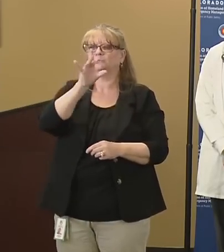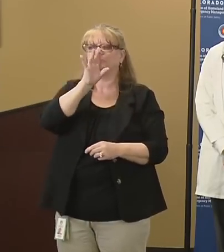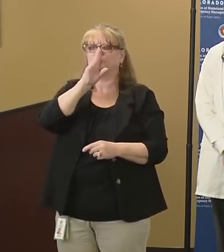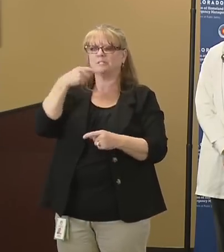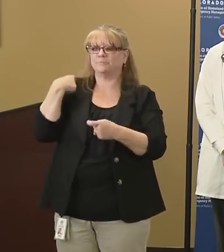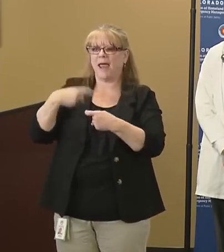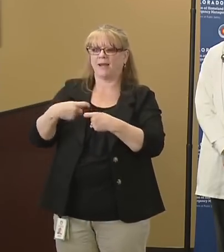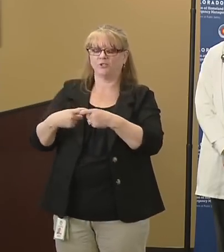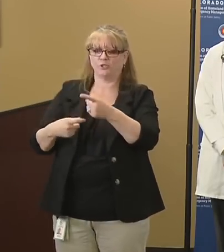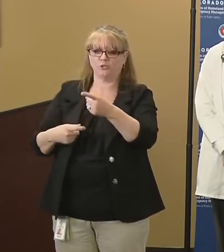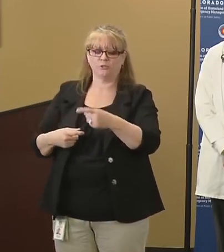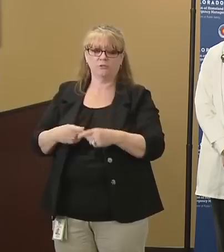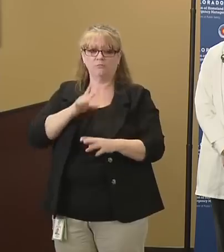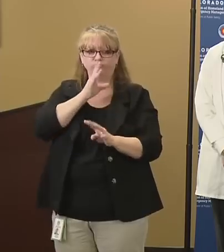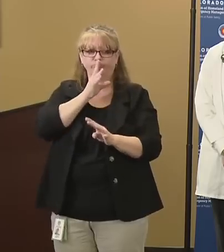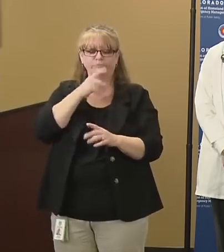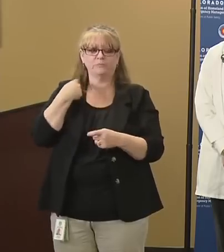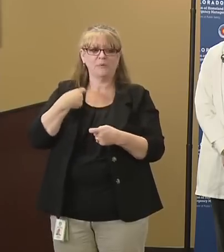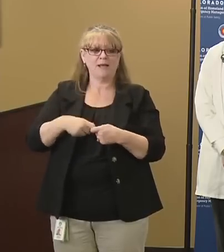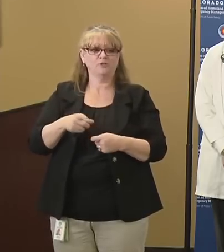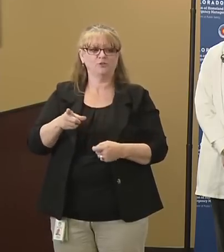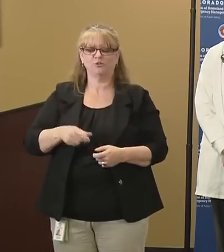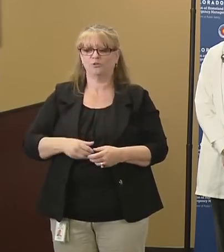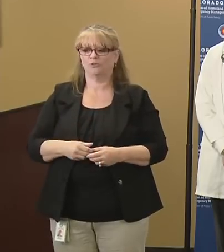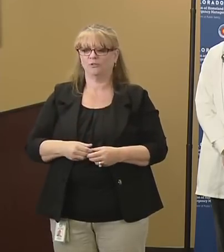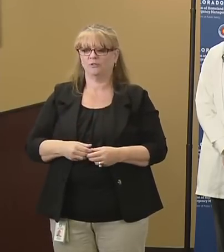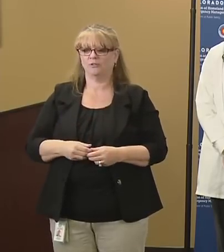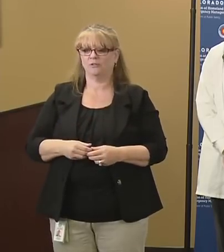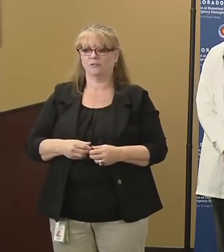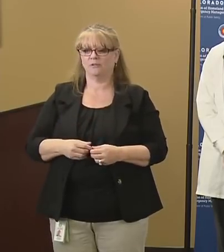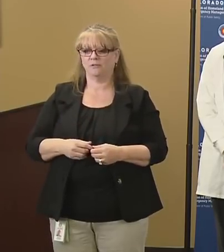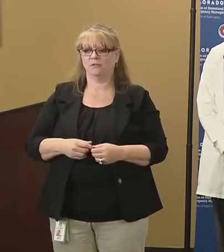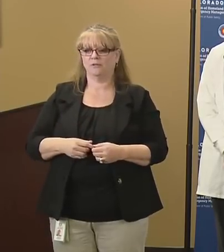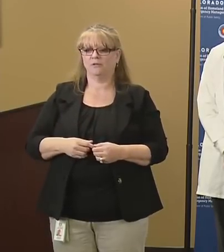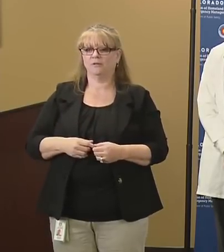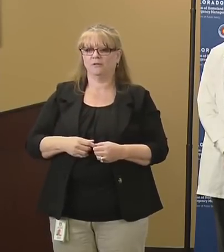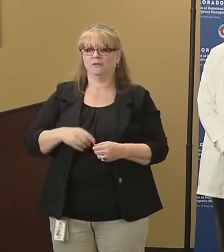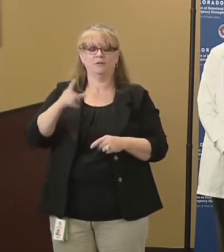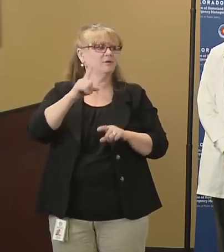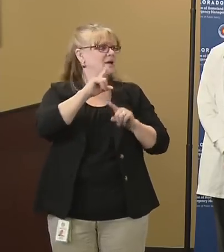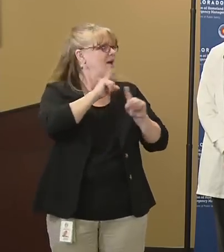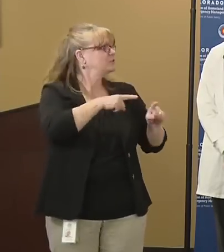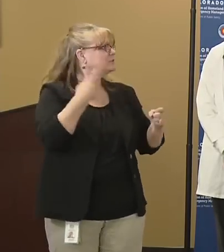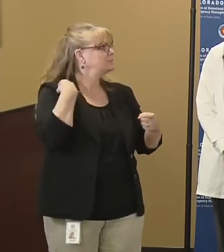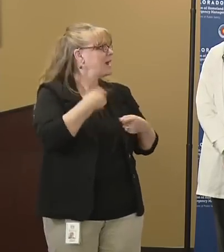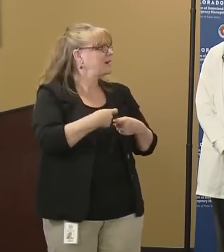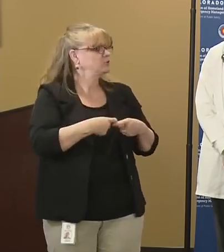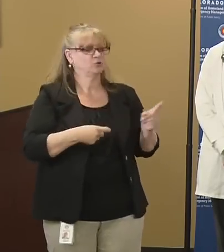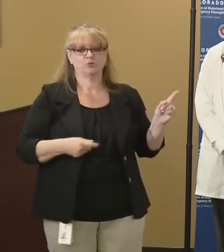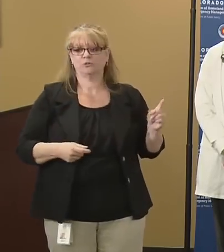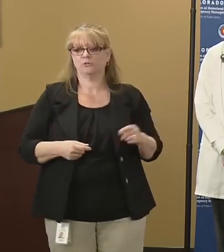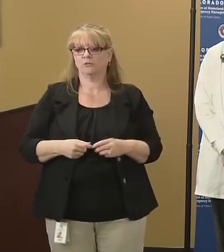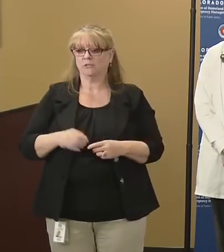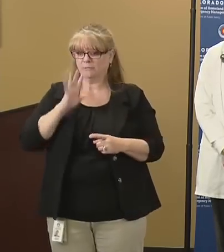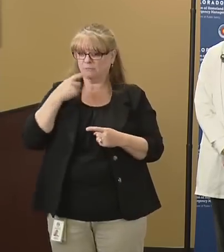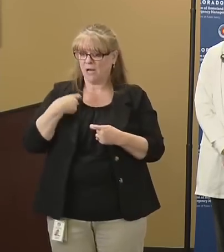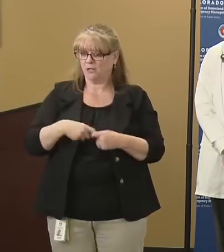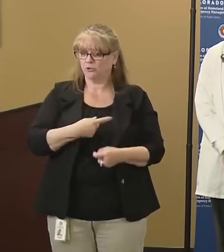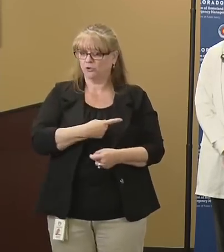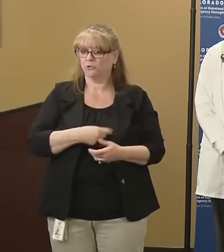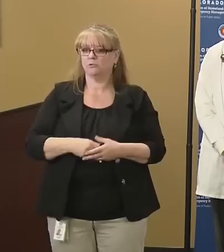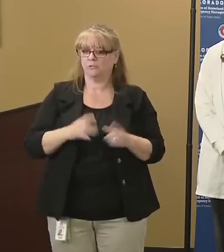Sí. Extendimos la fecha para pagar los impuestos del Estado del 15 de